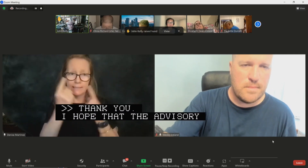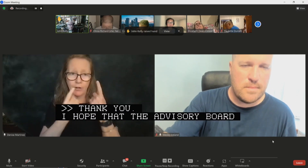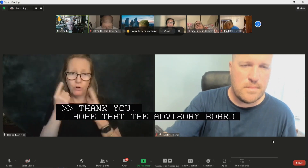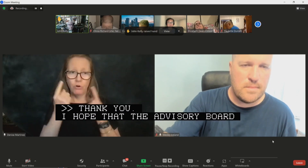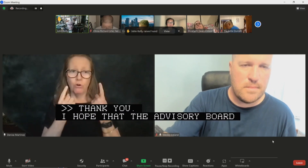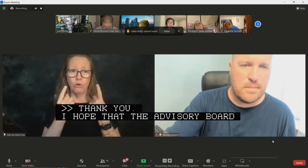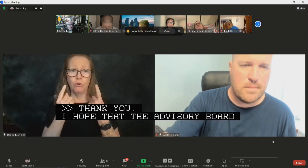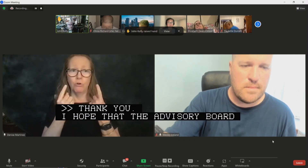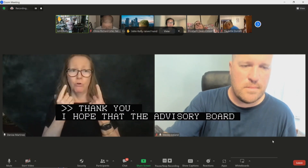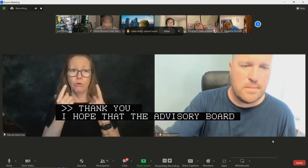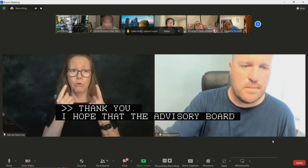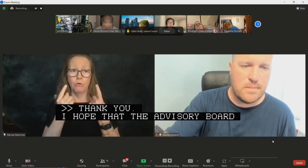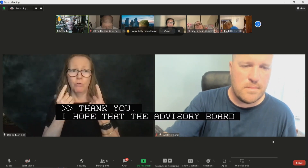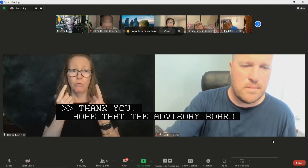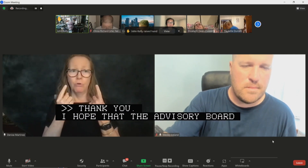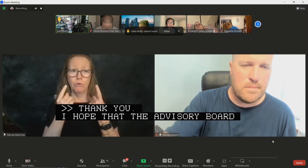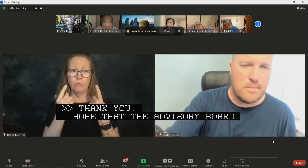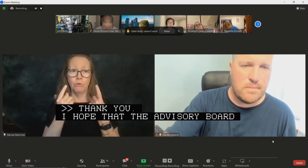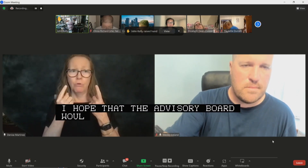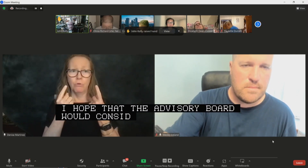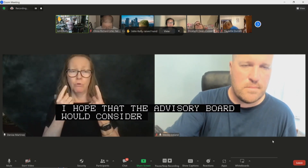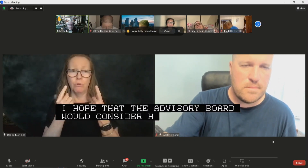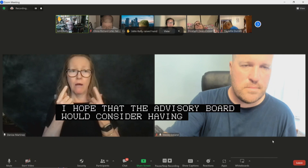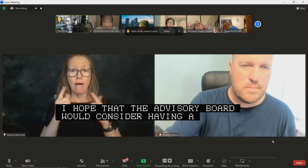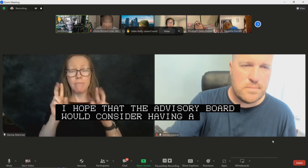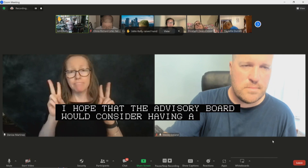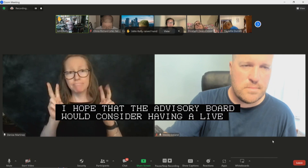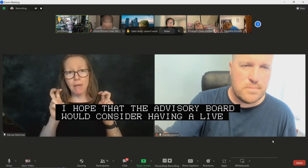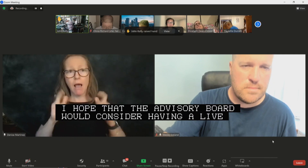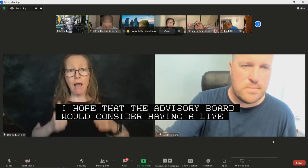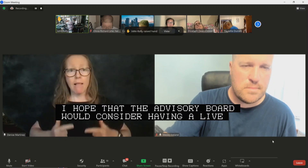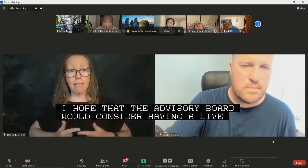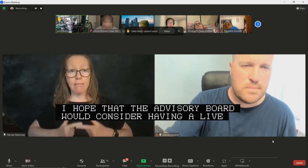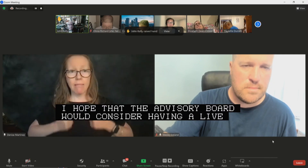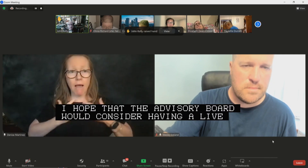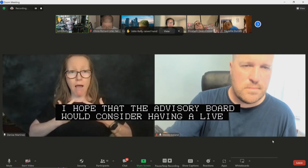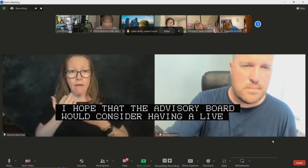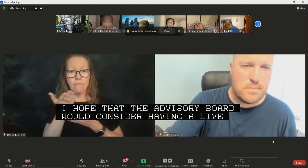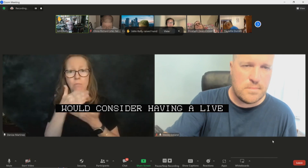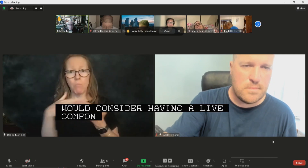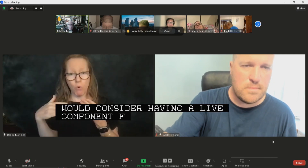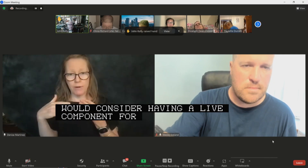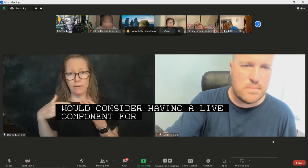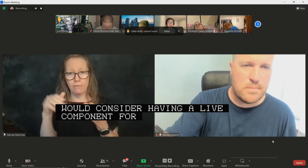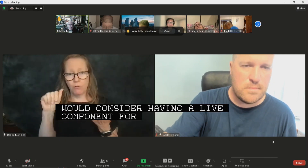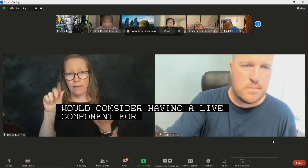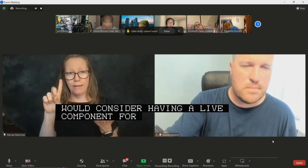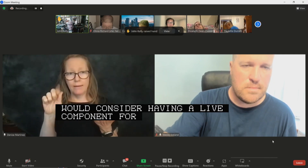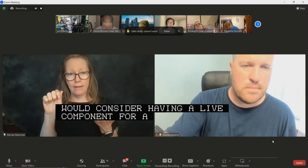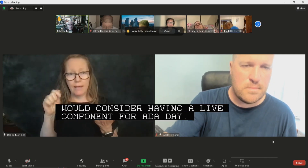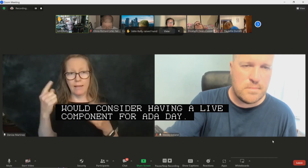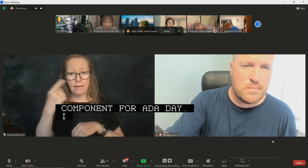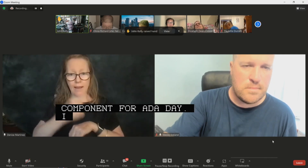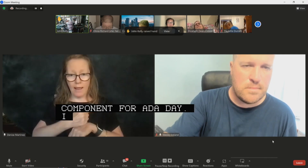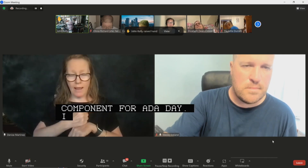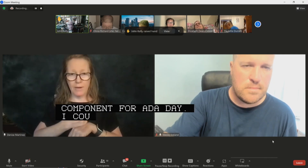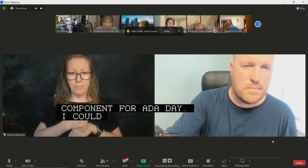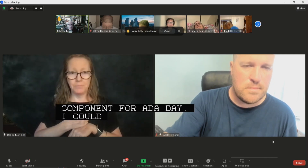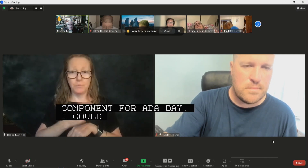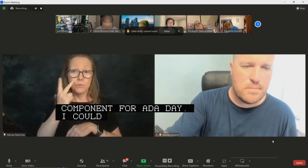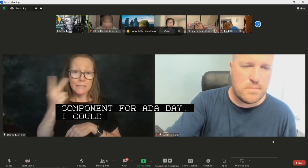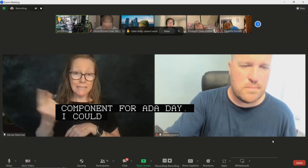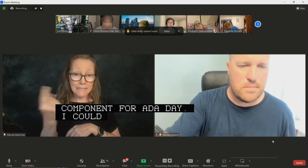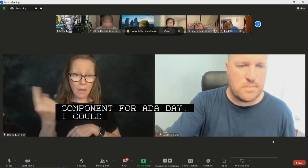live component for ADA Day. I could see someone with a cell phone or a